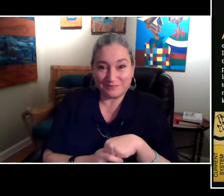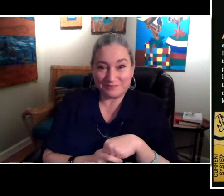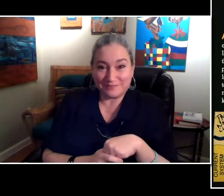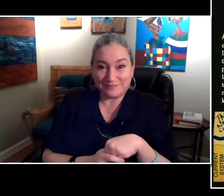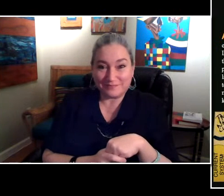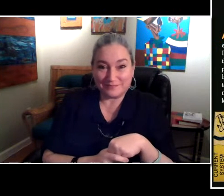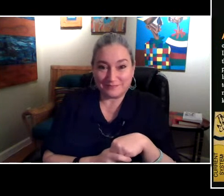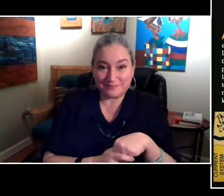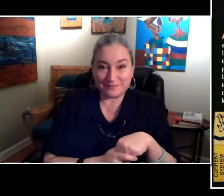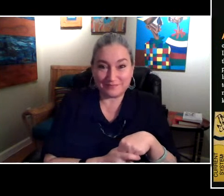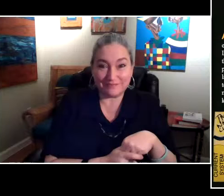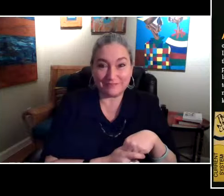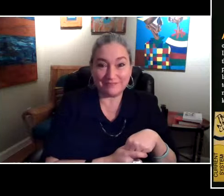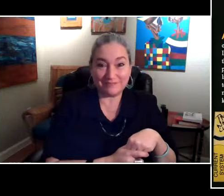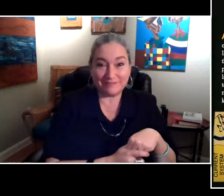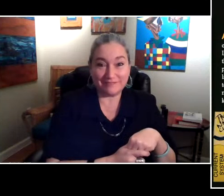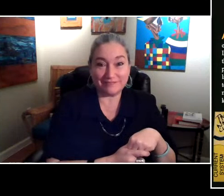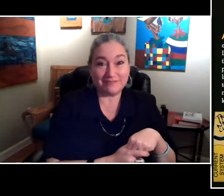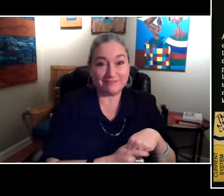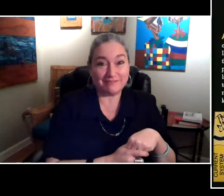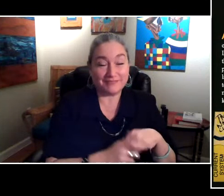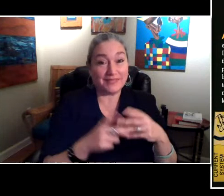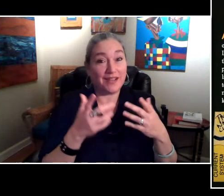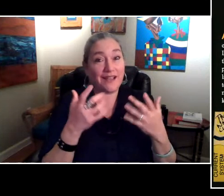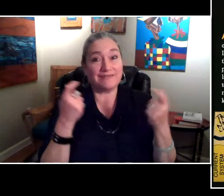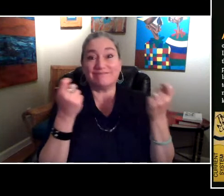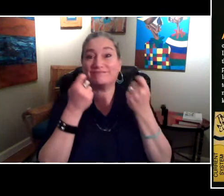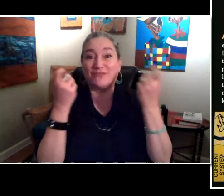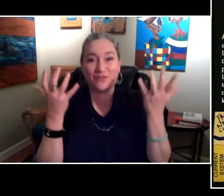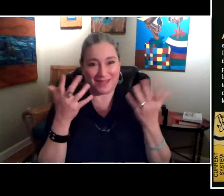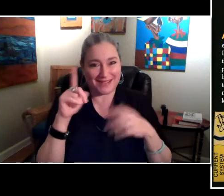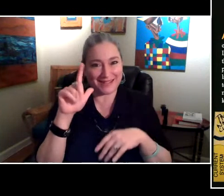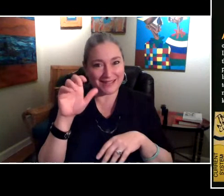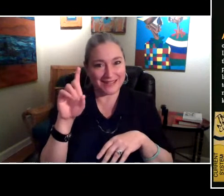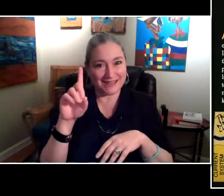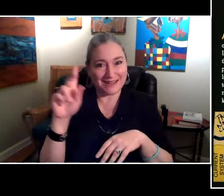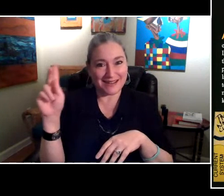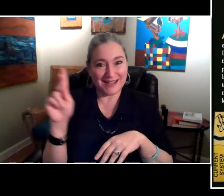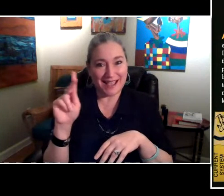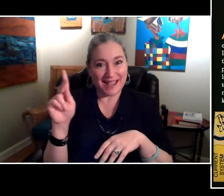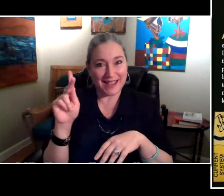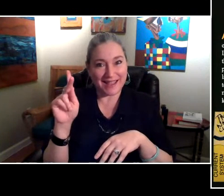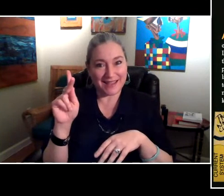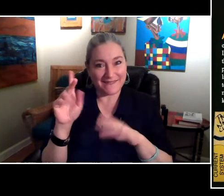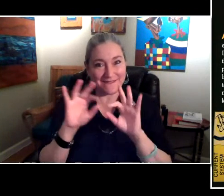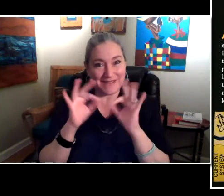art findings. We're moving toward the end here. Next slide.